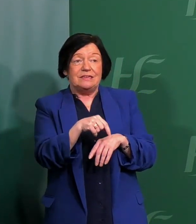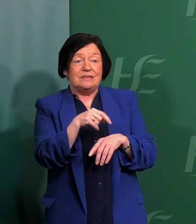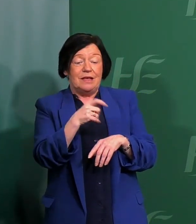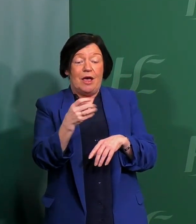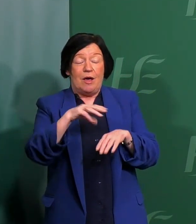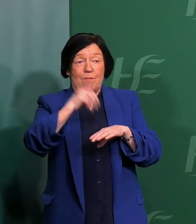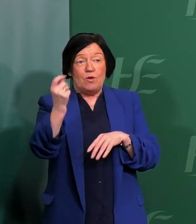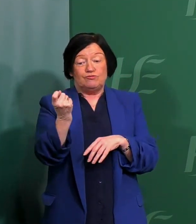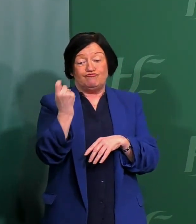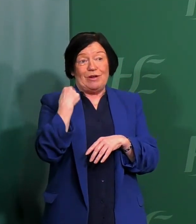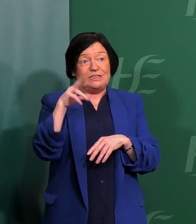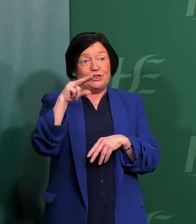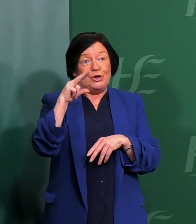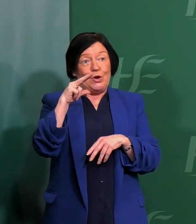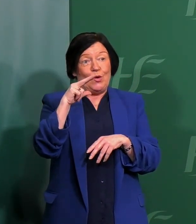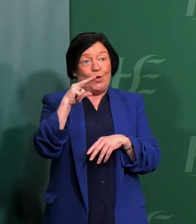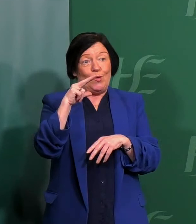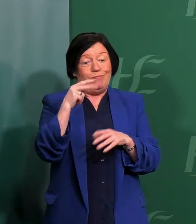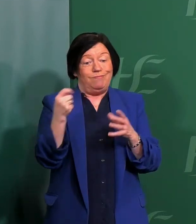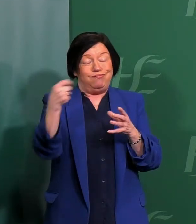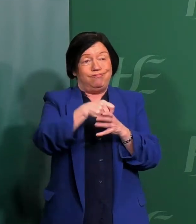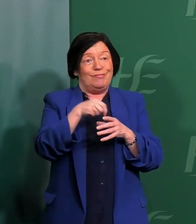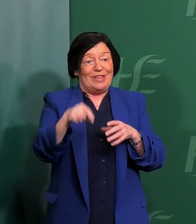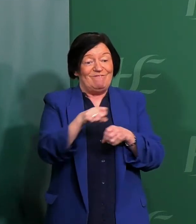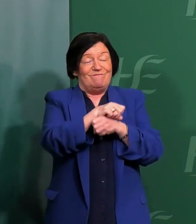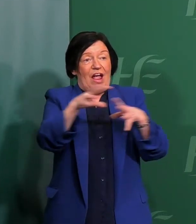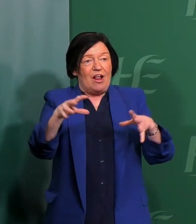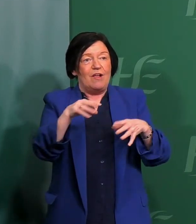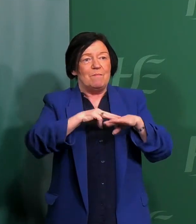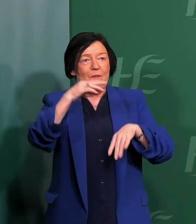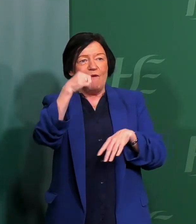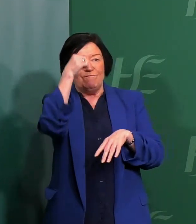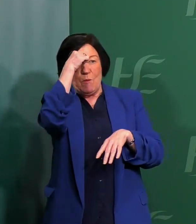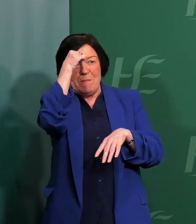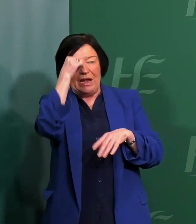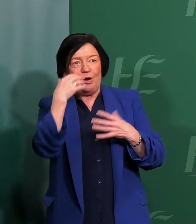most recent wave of this virus that we've become all very familiar with